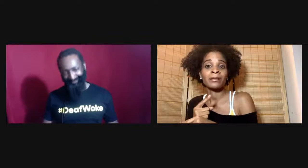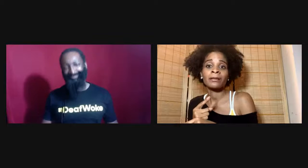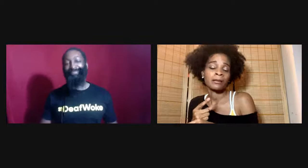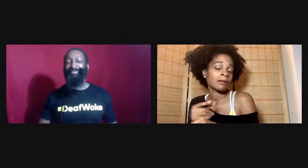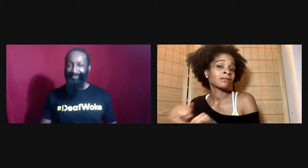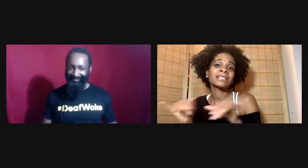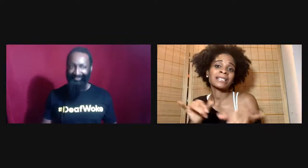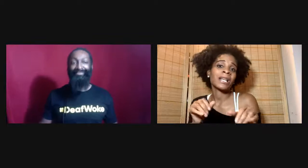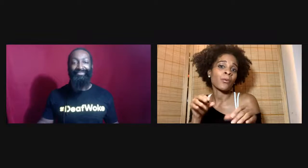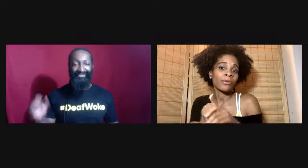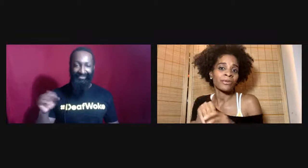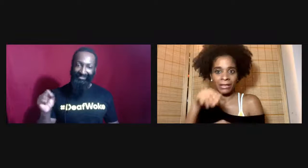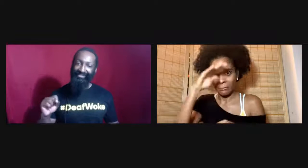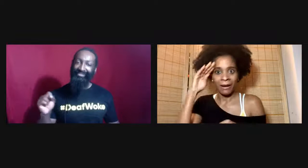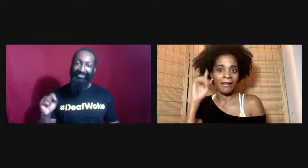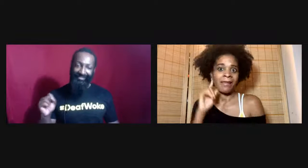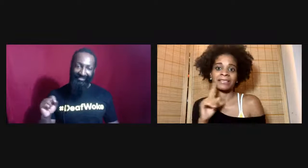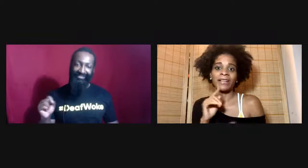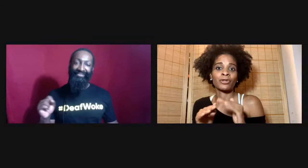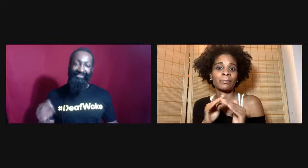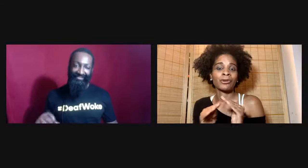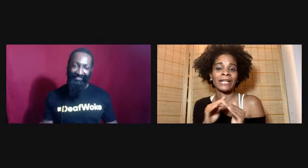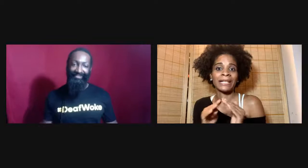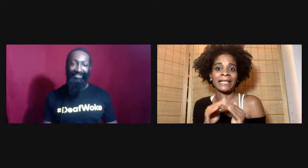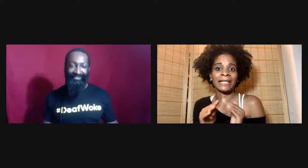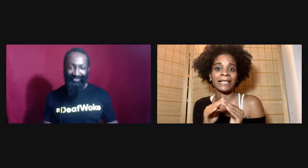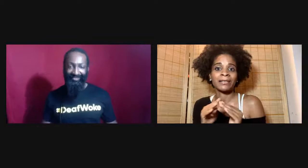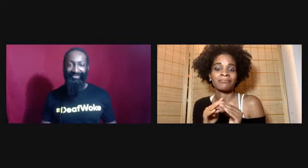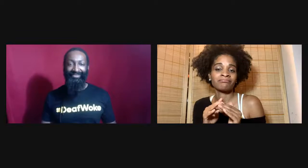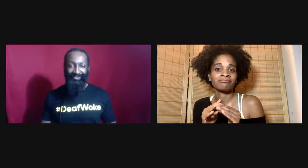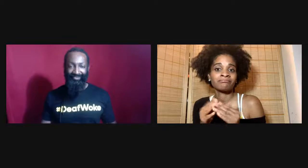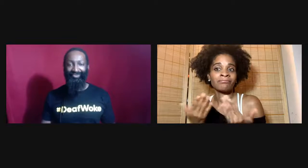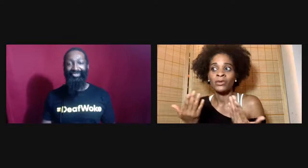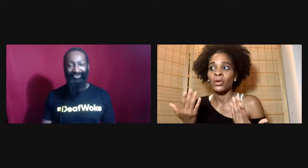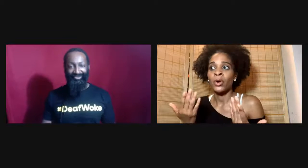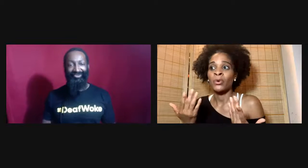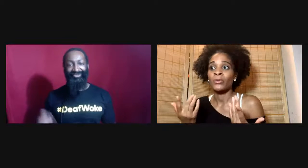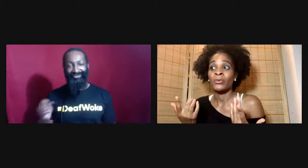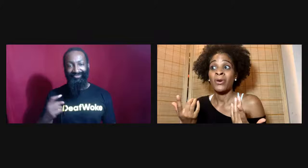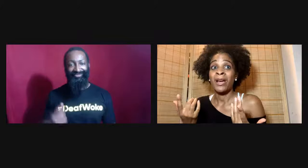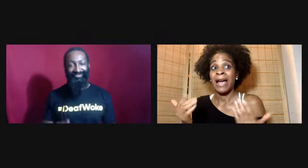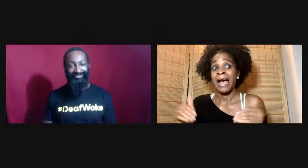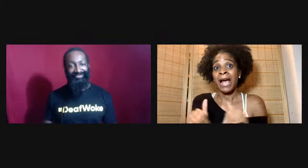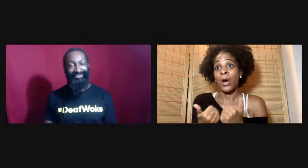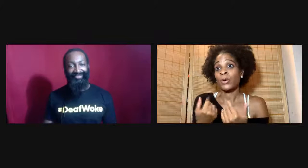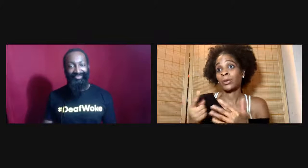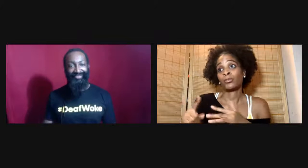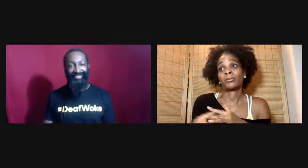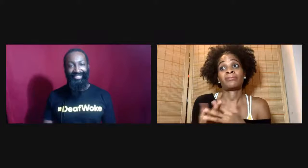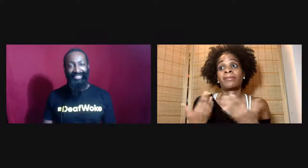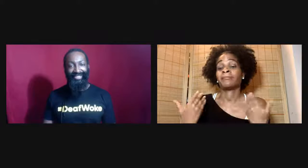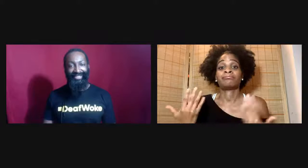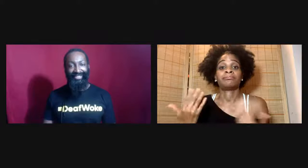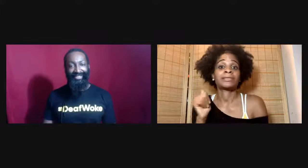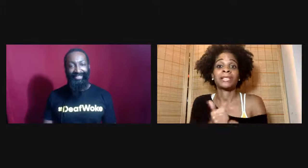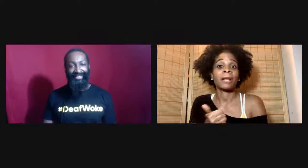Yeah, exactly. We have to set up those opportunities for ourselves, especially the Black deaf community.